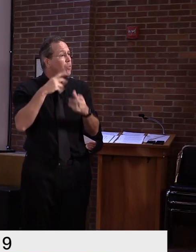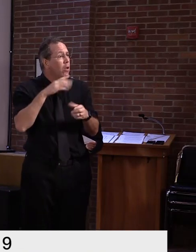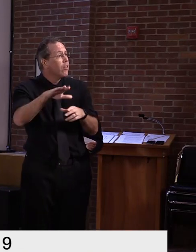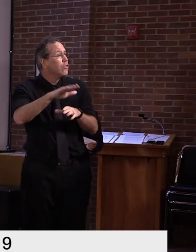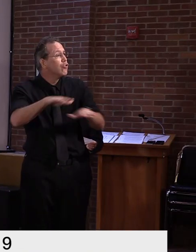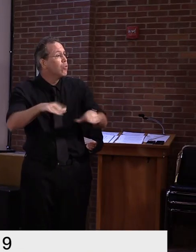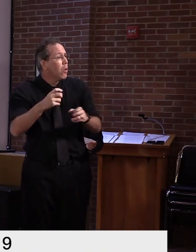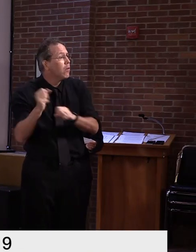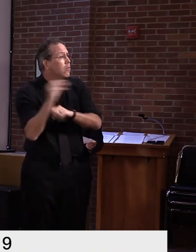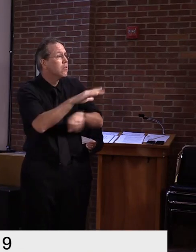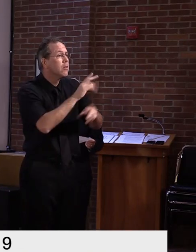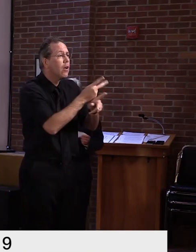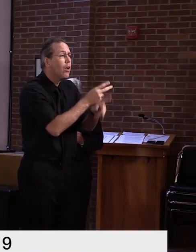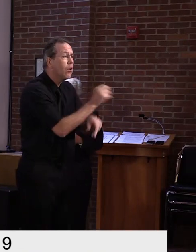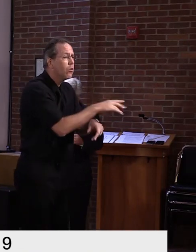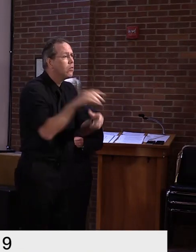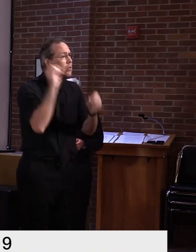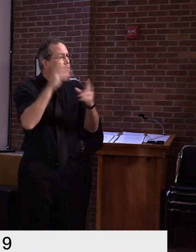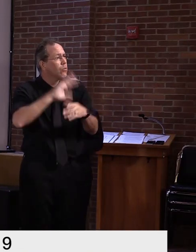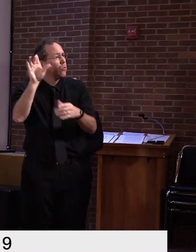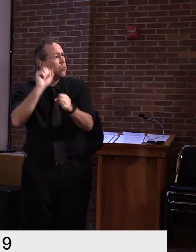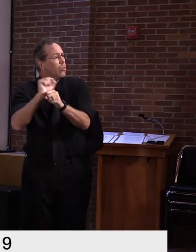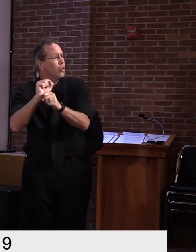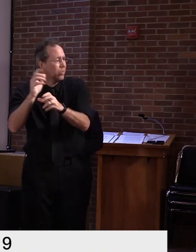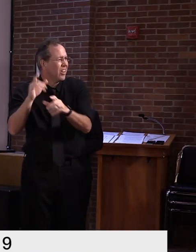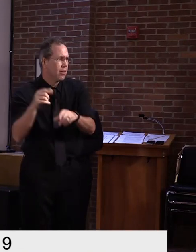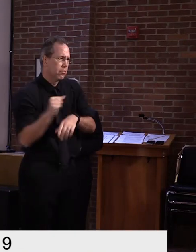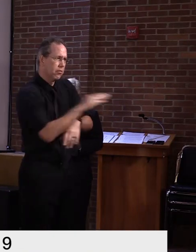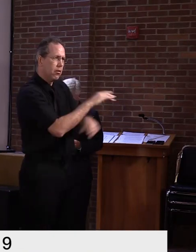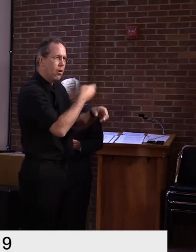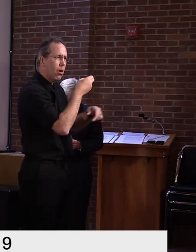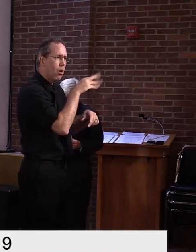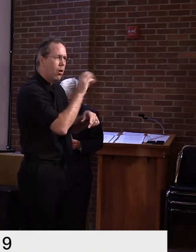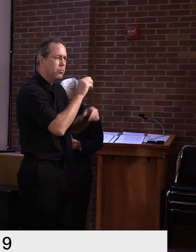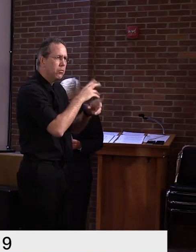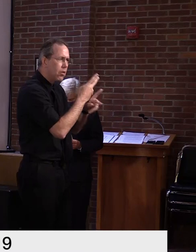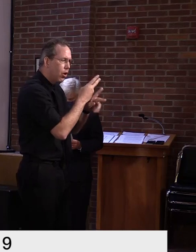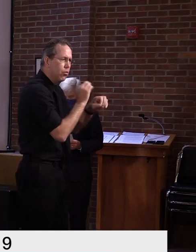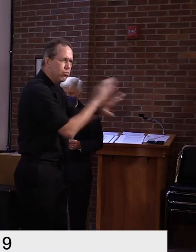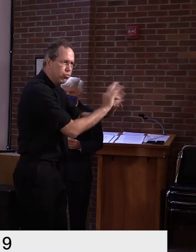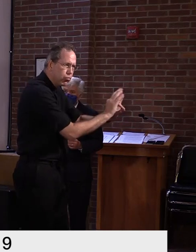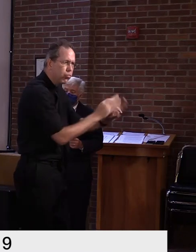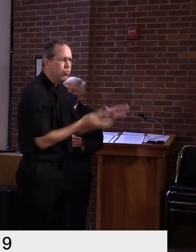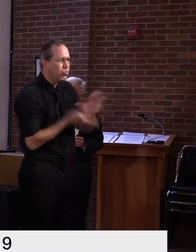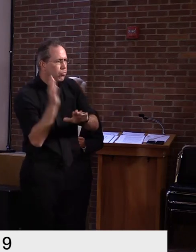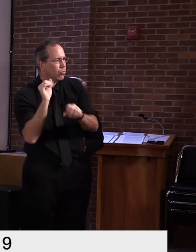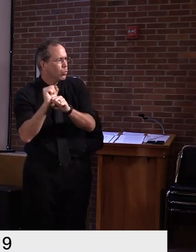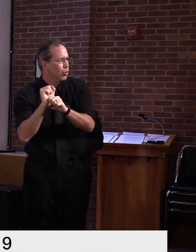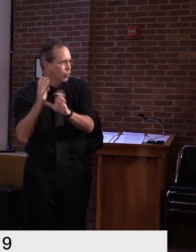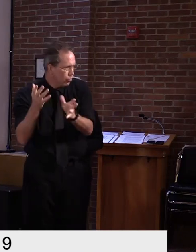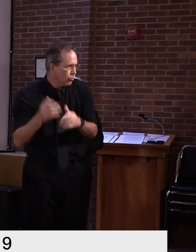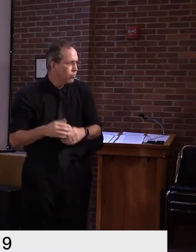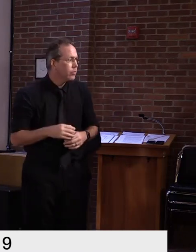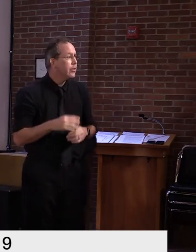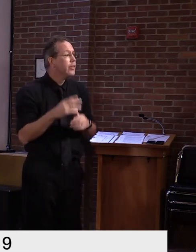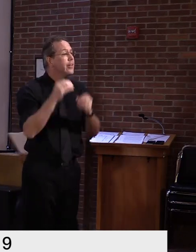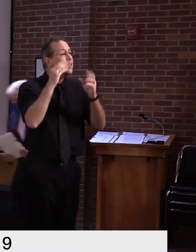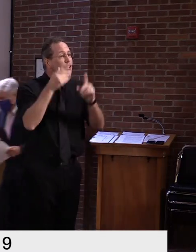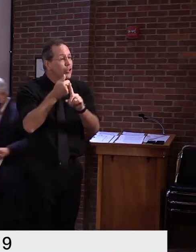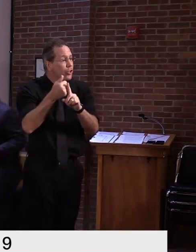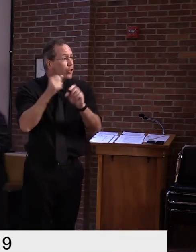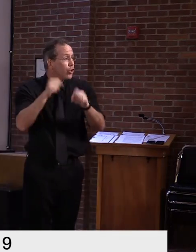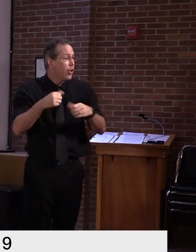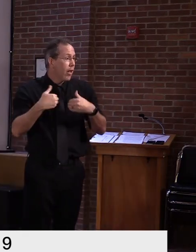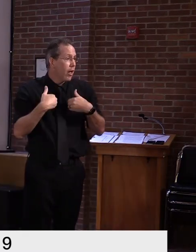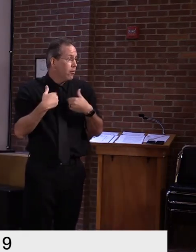person having in-person instruction for our kids. So we want to make sure their kids are taken care of as well. Secretary Smith.